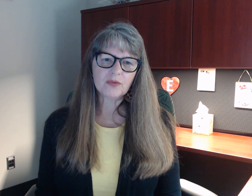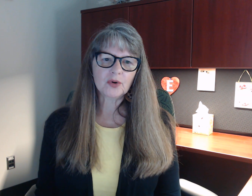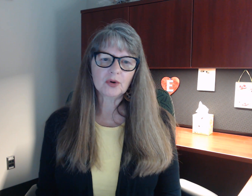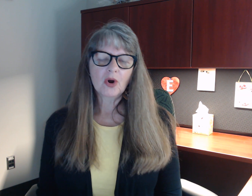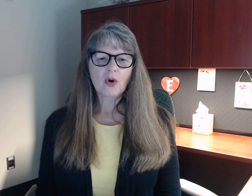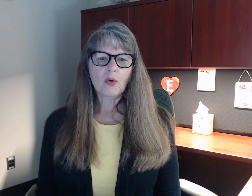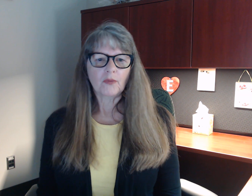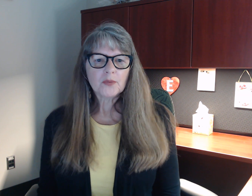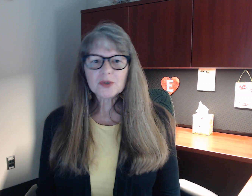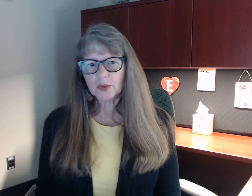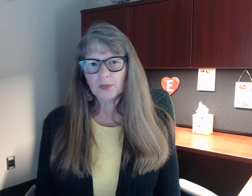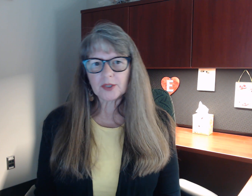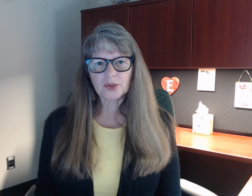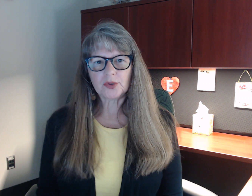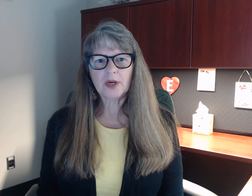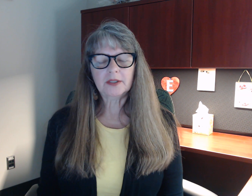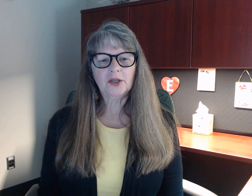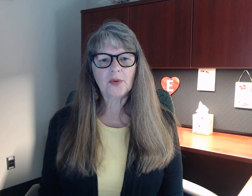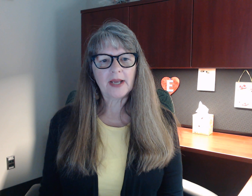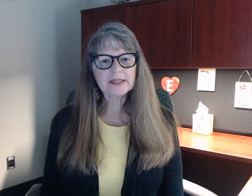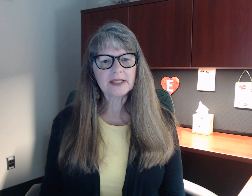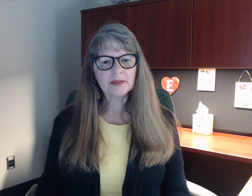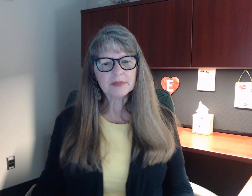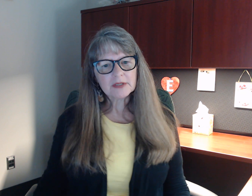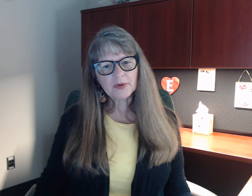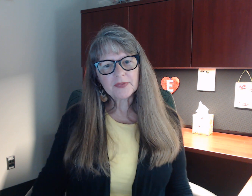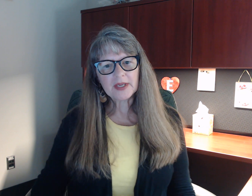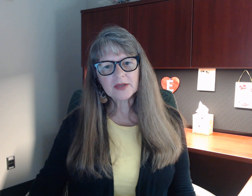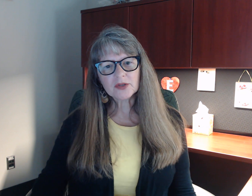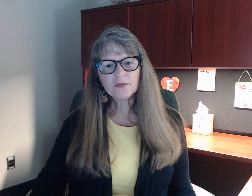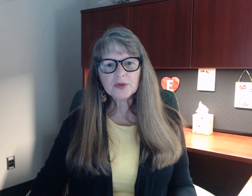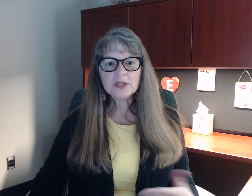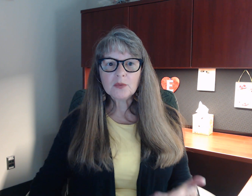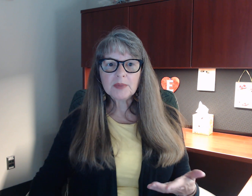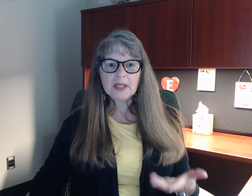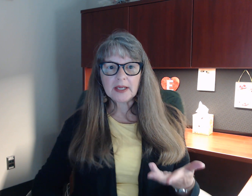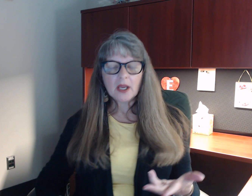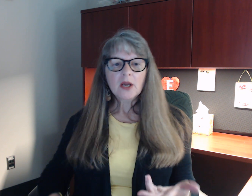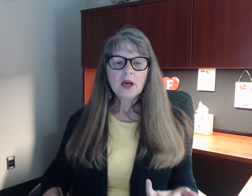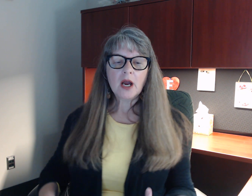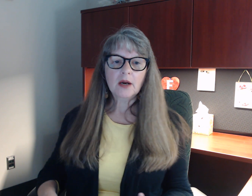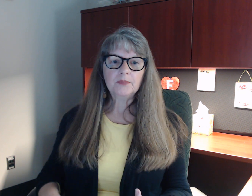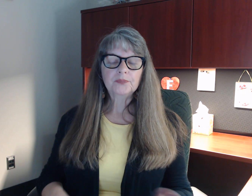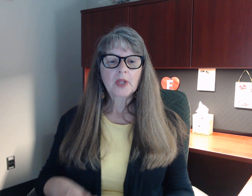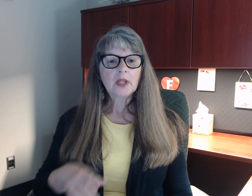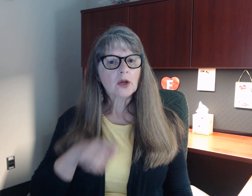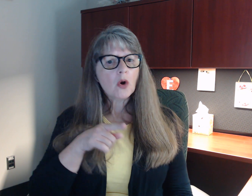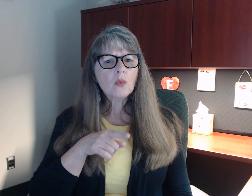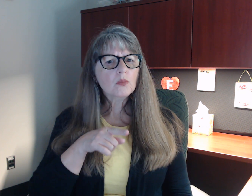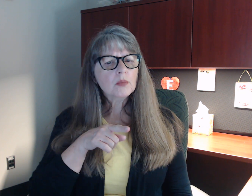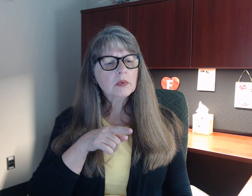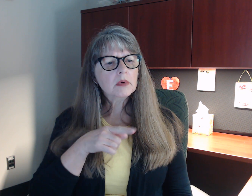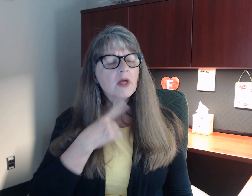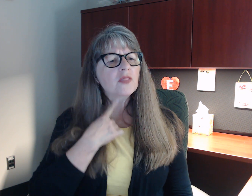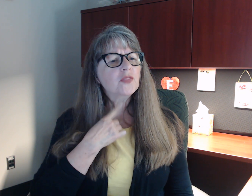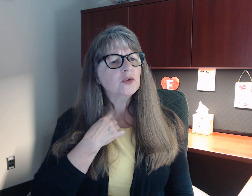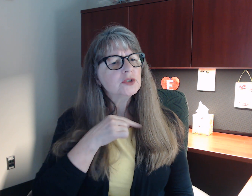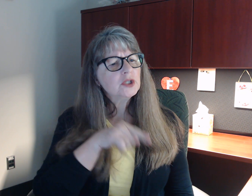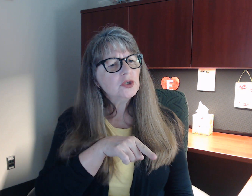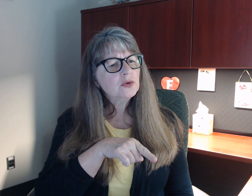over or if you went to a restaurant, asking them different things. So the first thing would be oh, thirsty you?